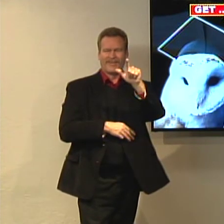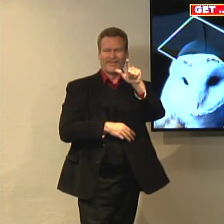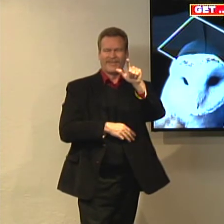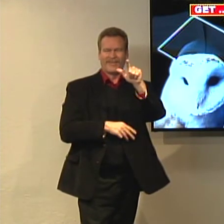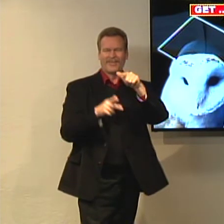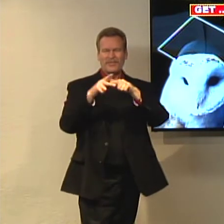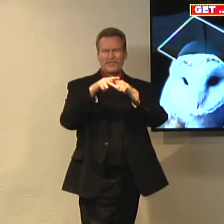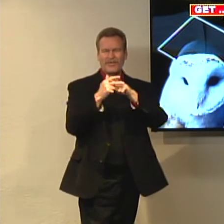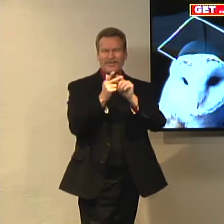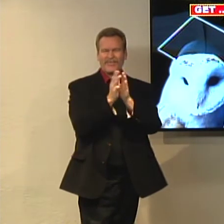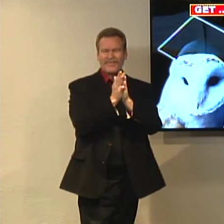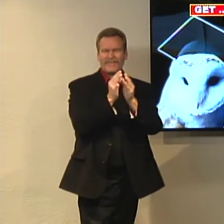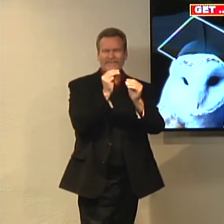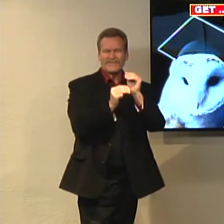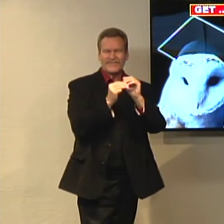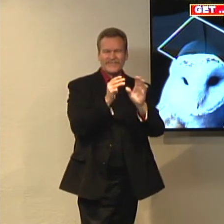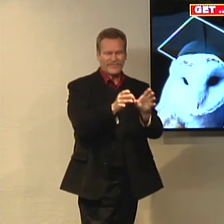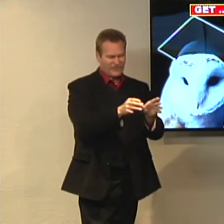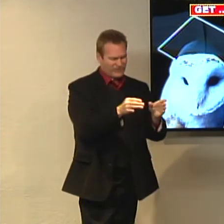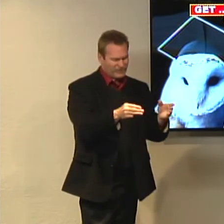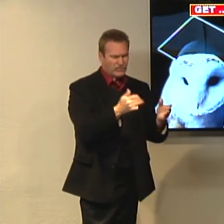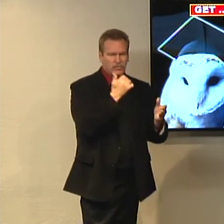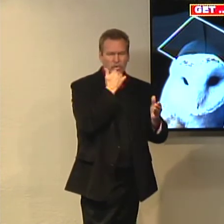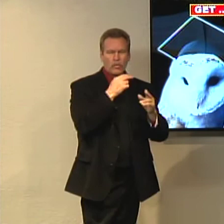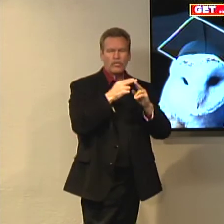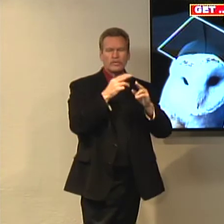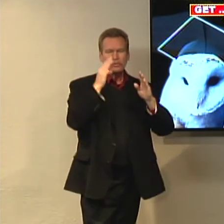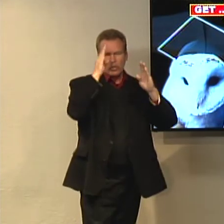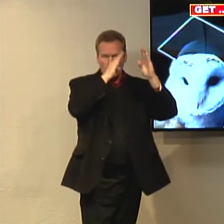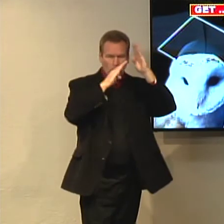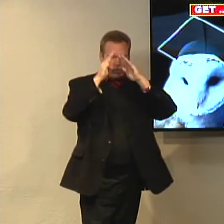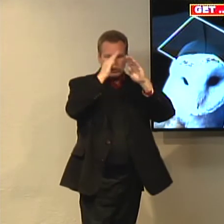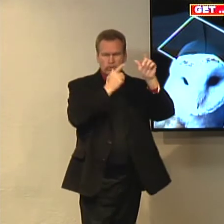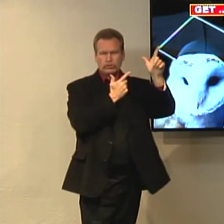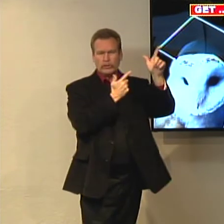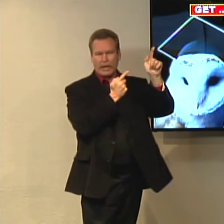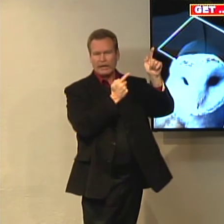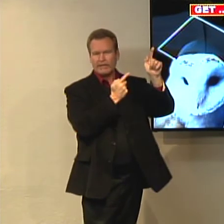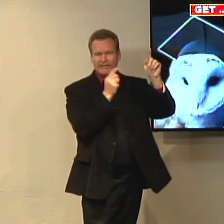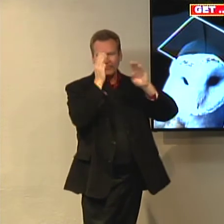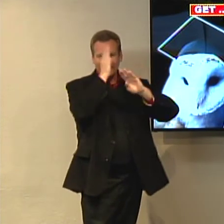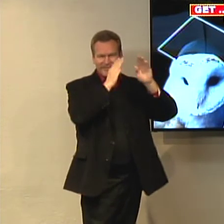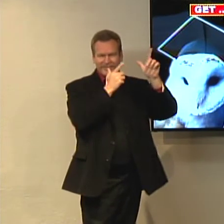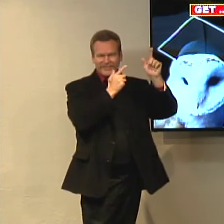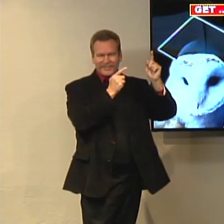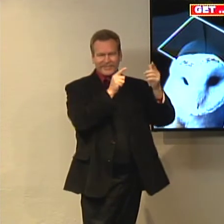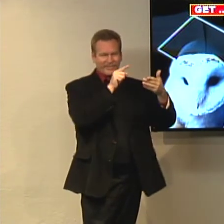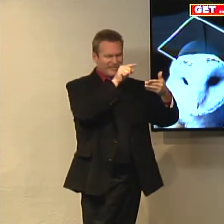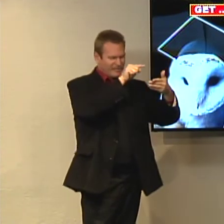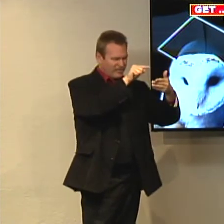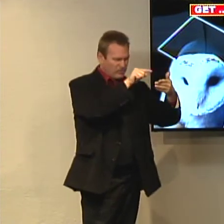And they have a manual. The mechanic has a manual. They can troubleshoot. And